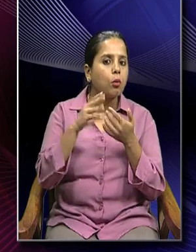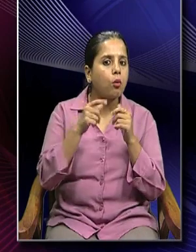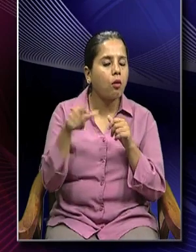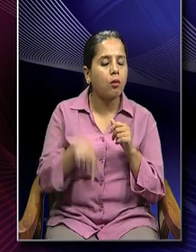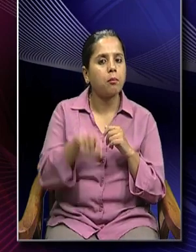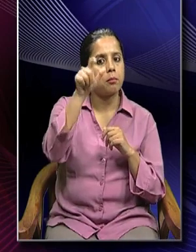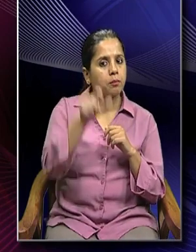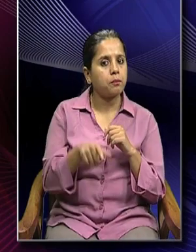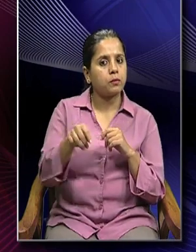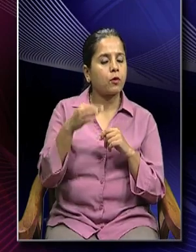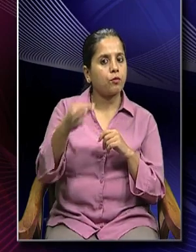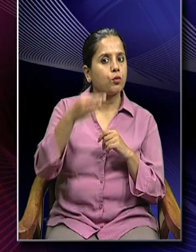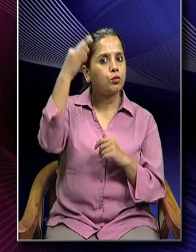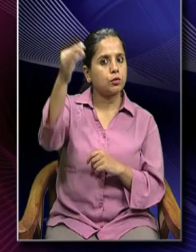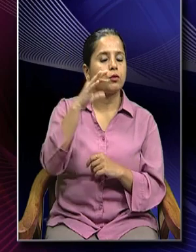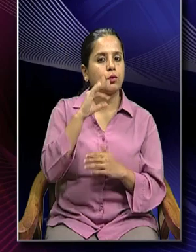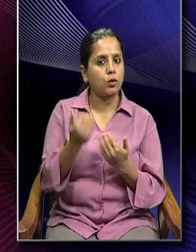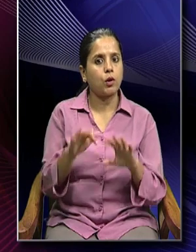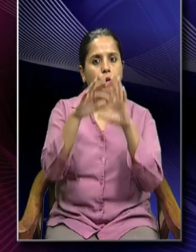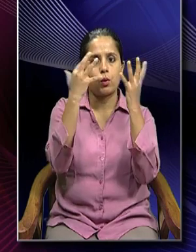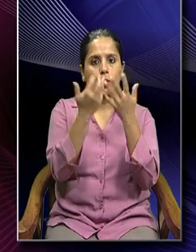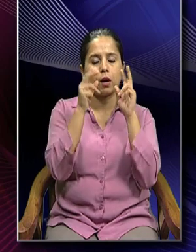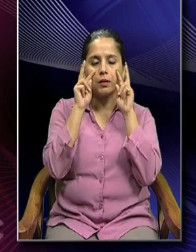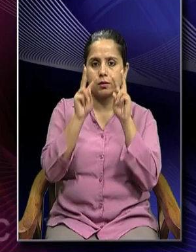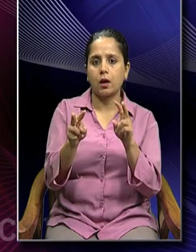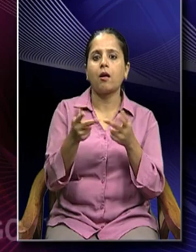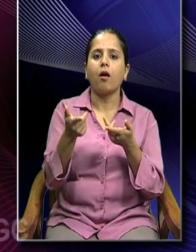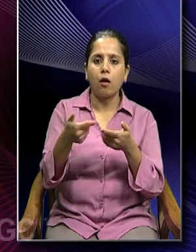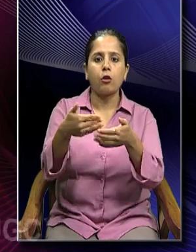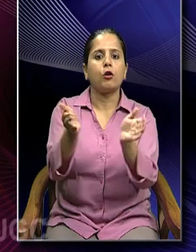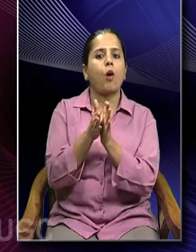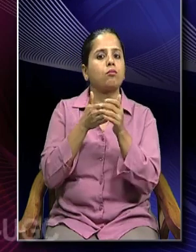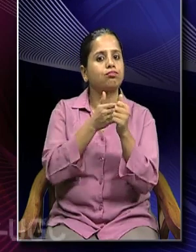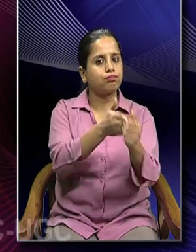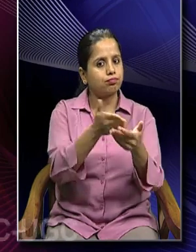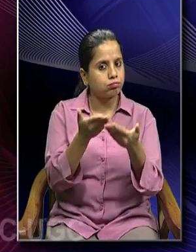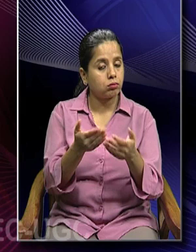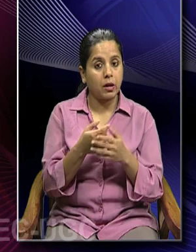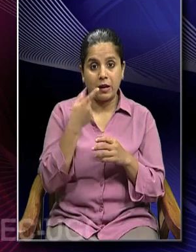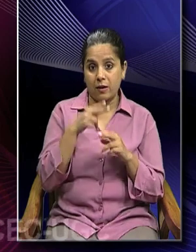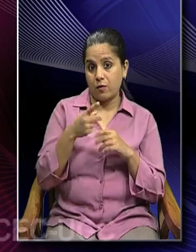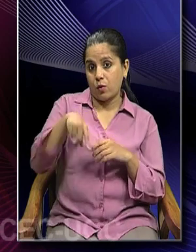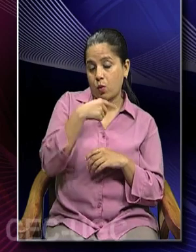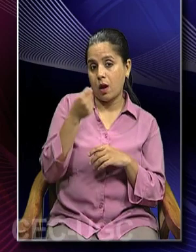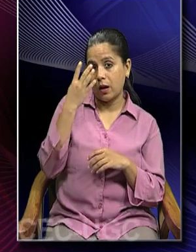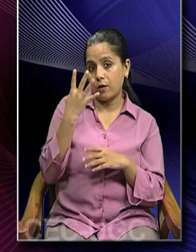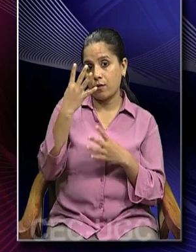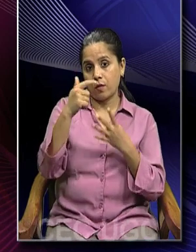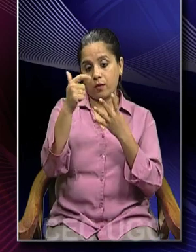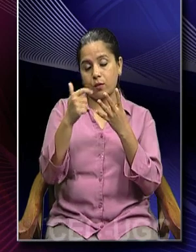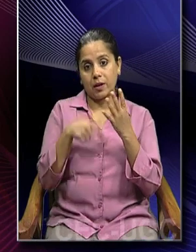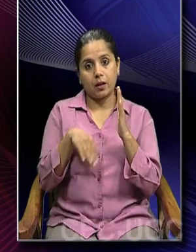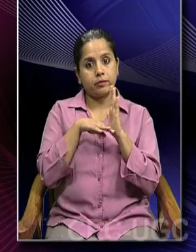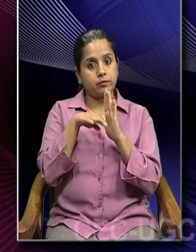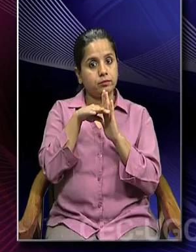basically very much futuristic, the worldview driven community. Now, if we understand these four